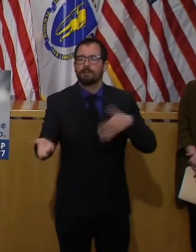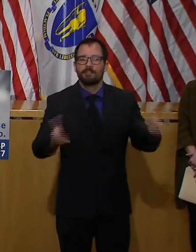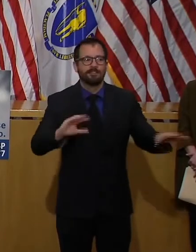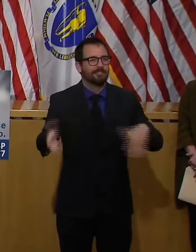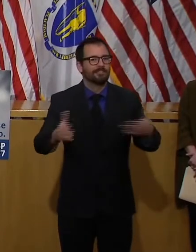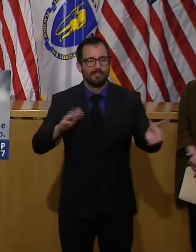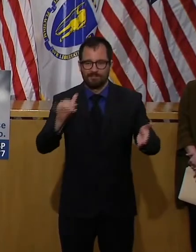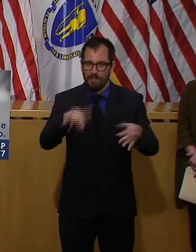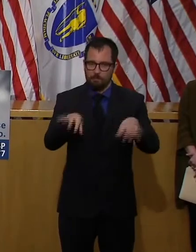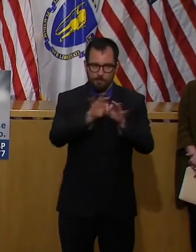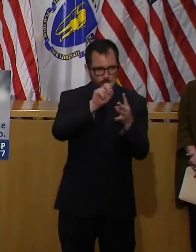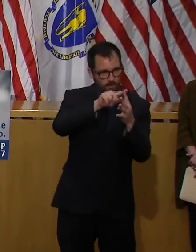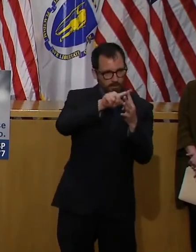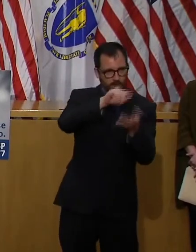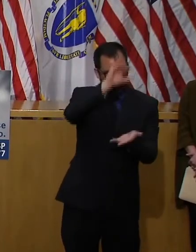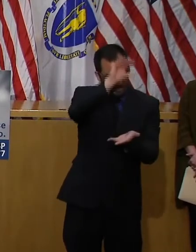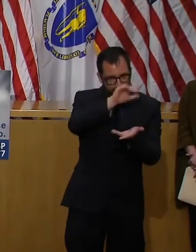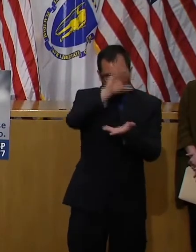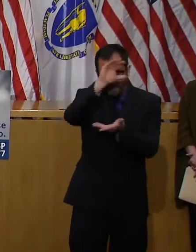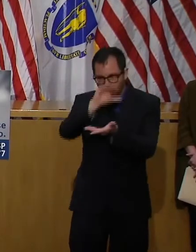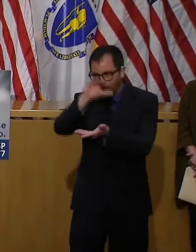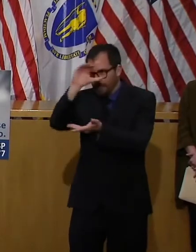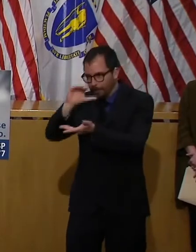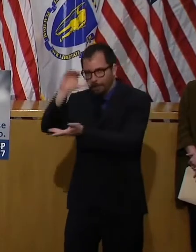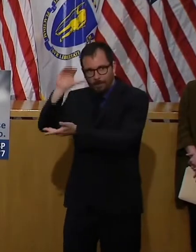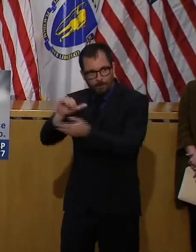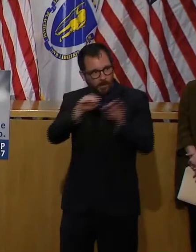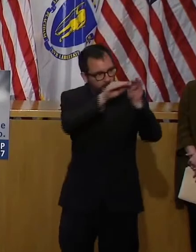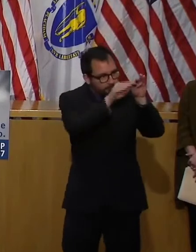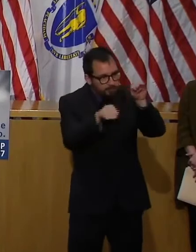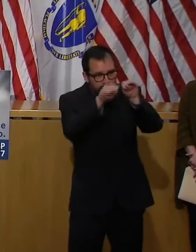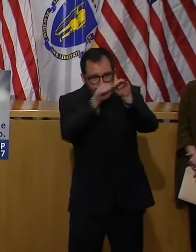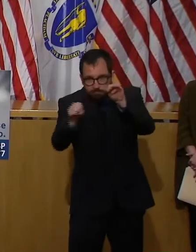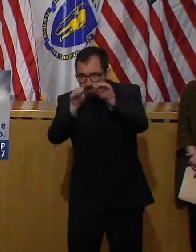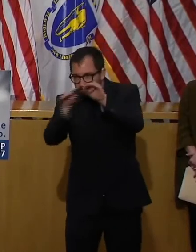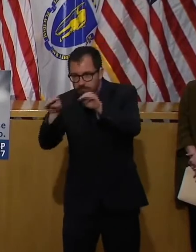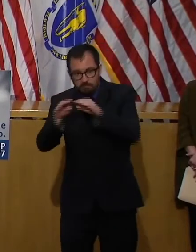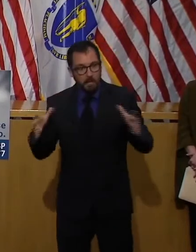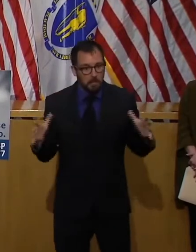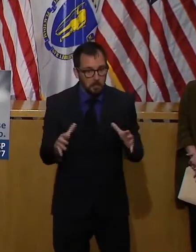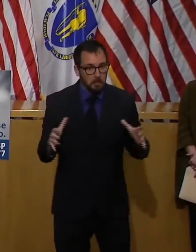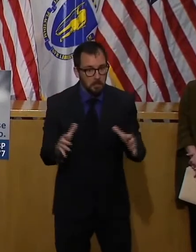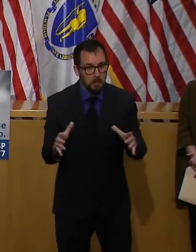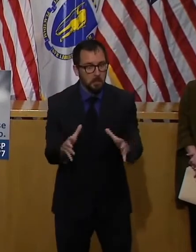getting to the point where we feel like we have our hands and our arms around this virus.